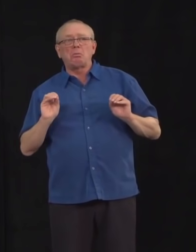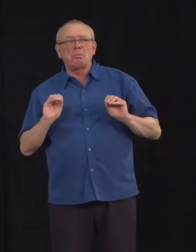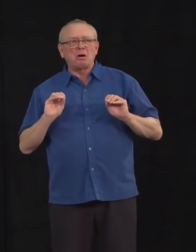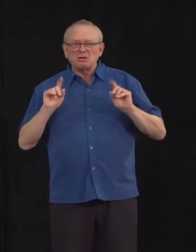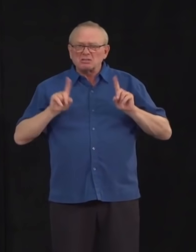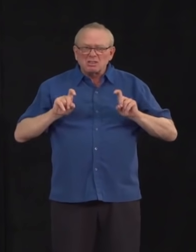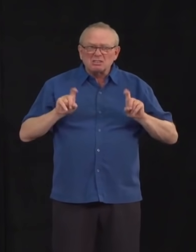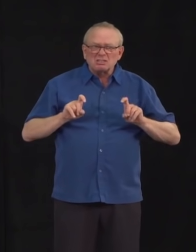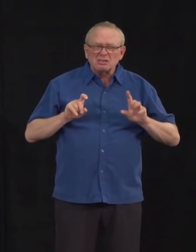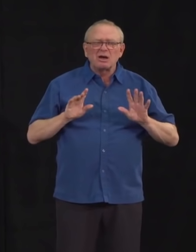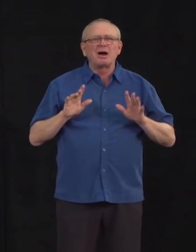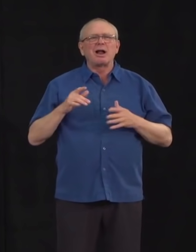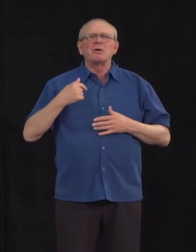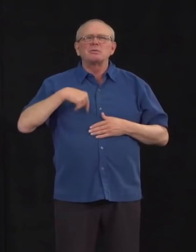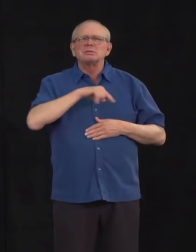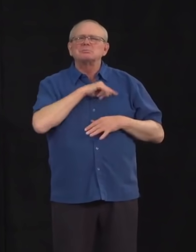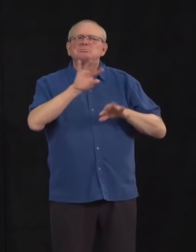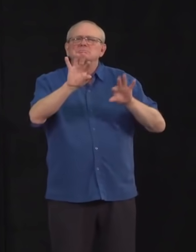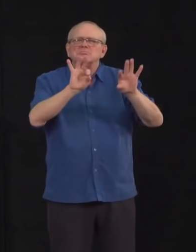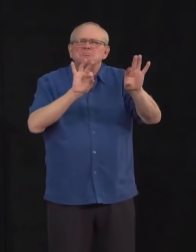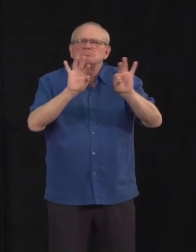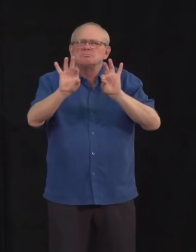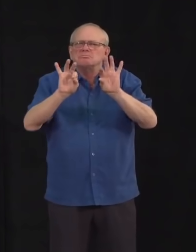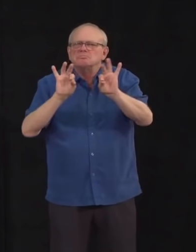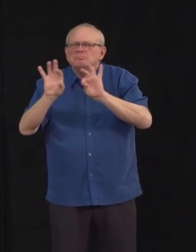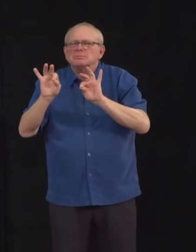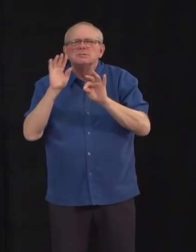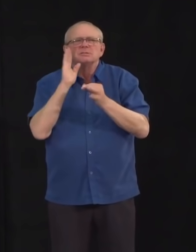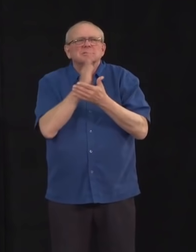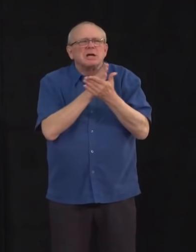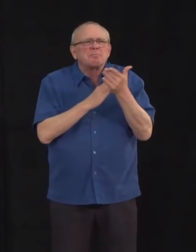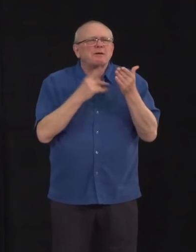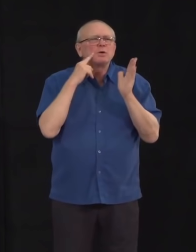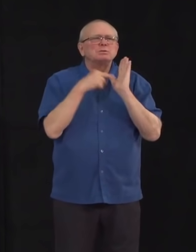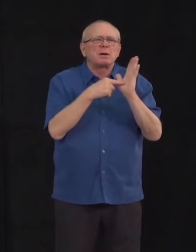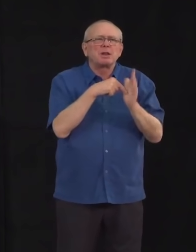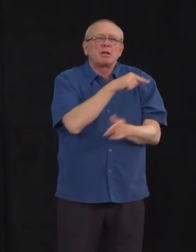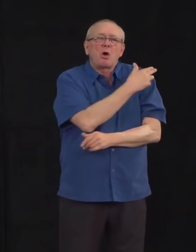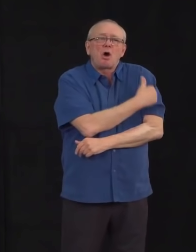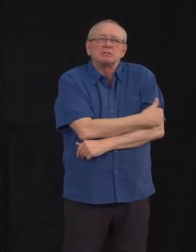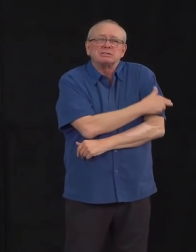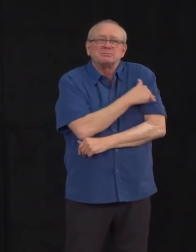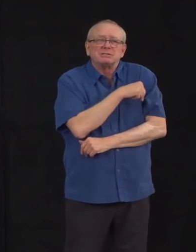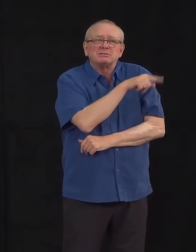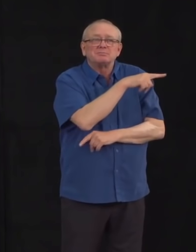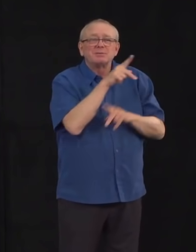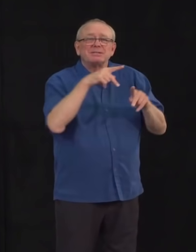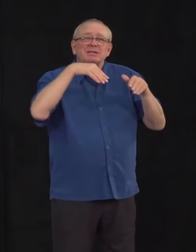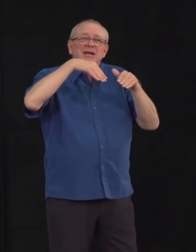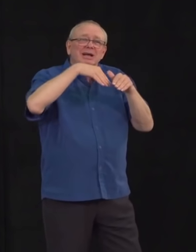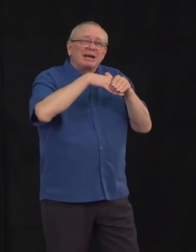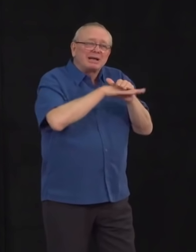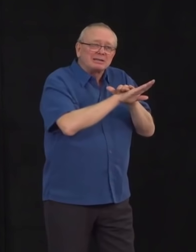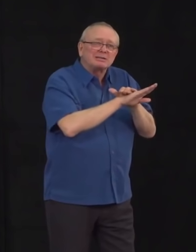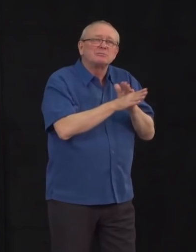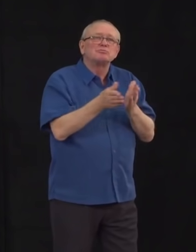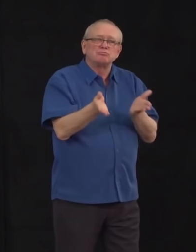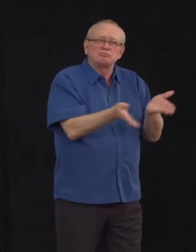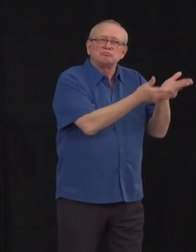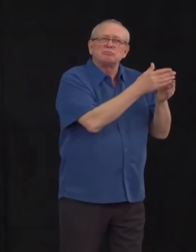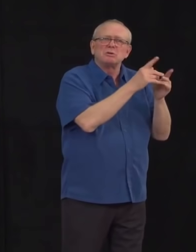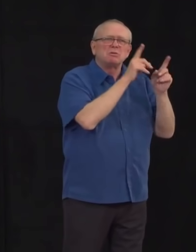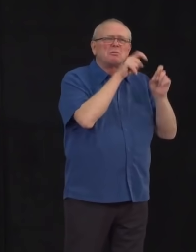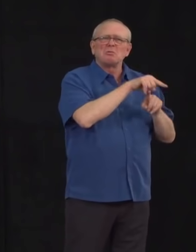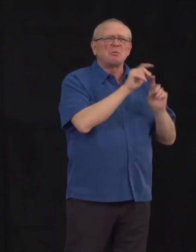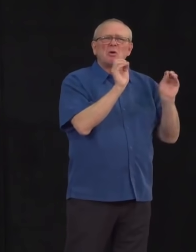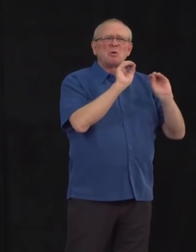the province when people are admitted, even if they have no COVID symptoms, just again to sample in the general population.